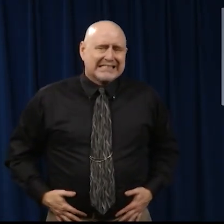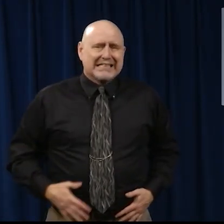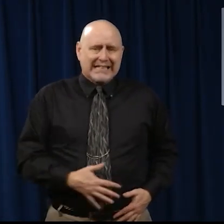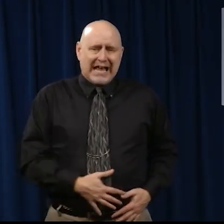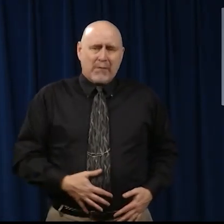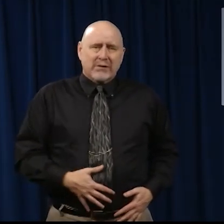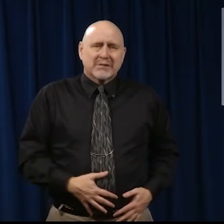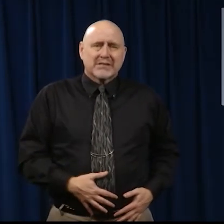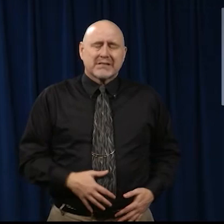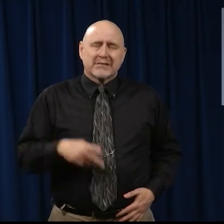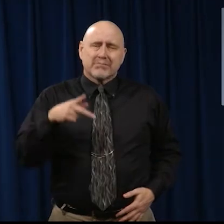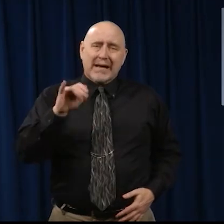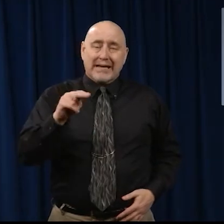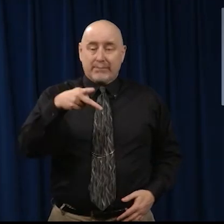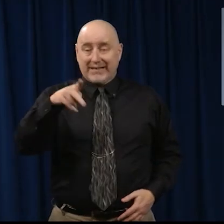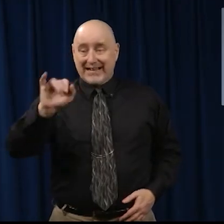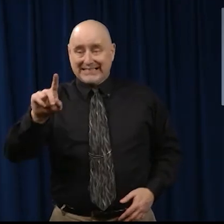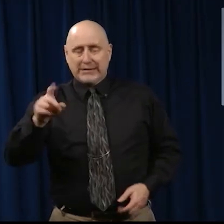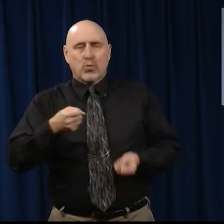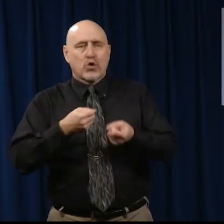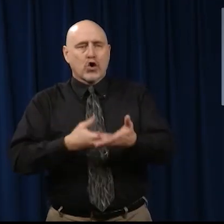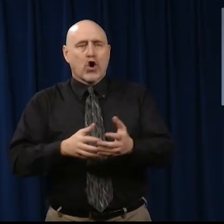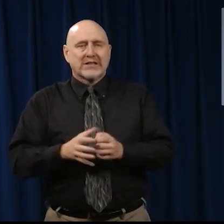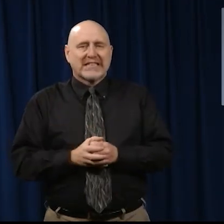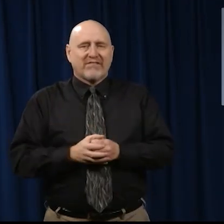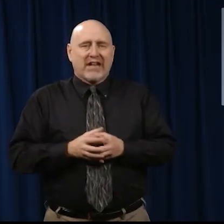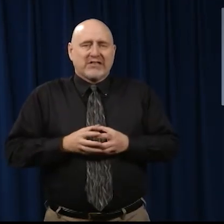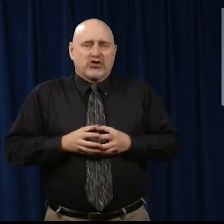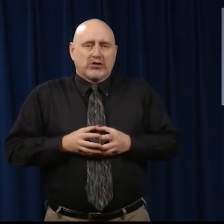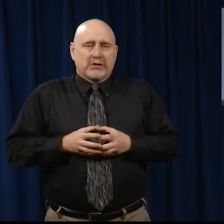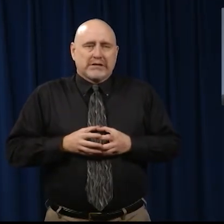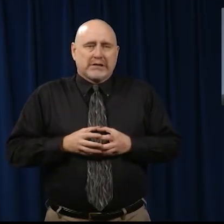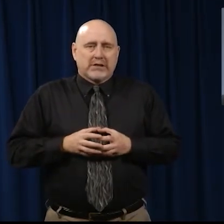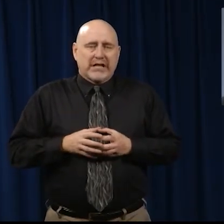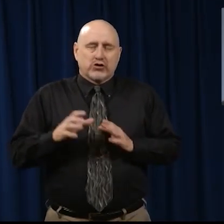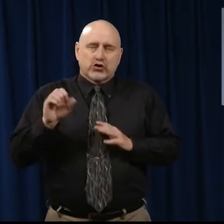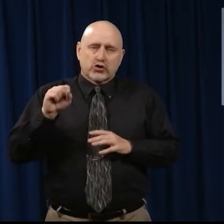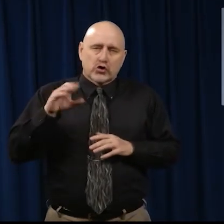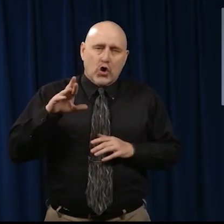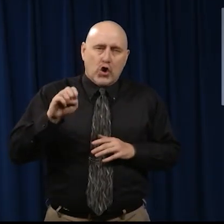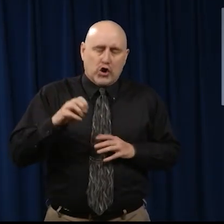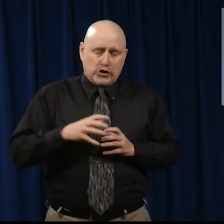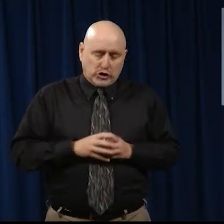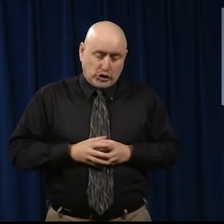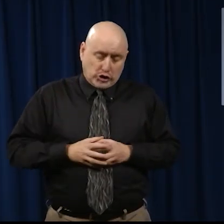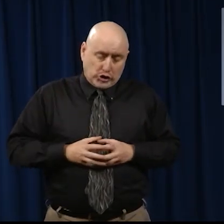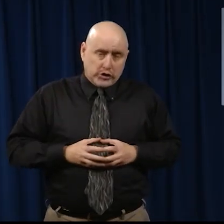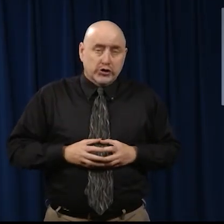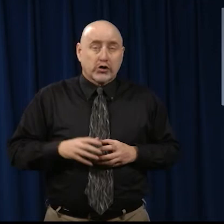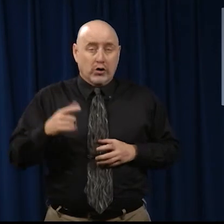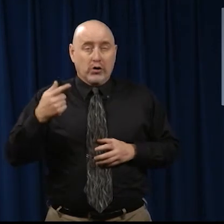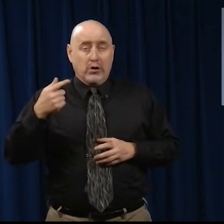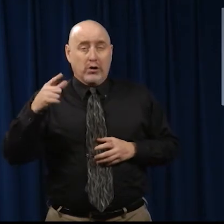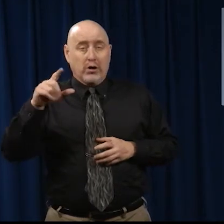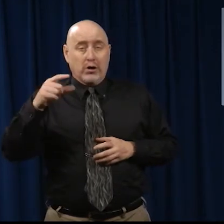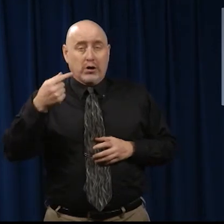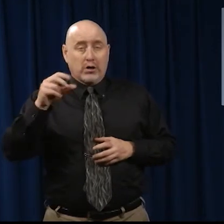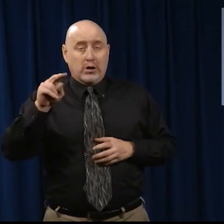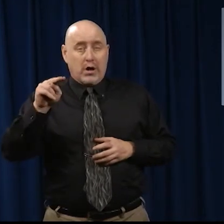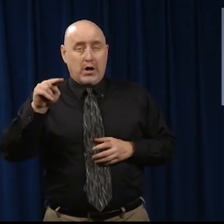pain in your abdomen, or that PID will have caused inflation and swelling and scarring, so that here again with gonorrhea, you will